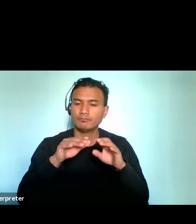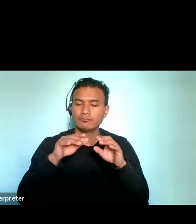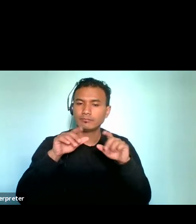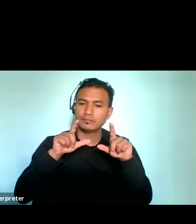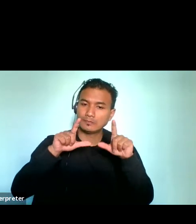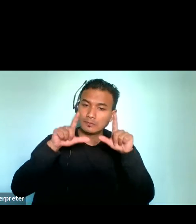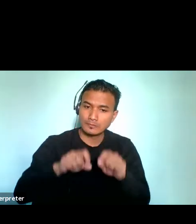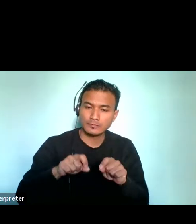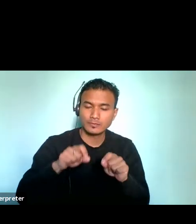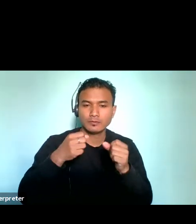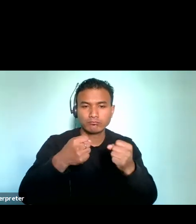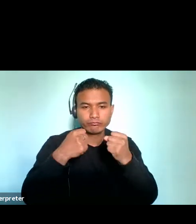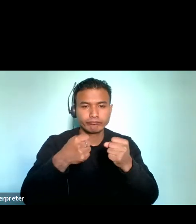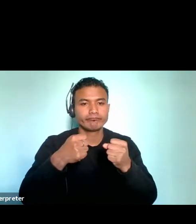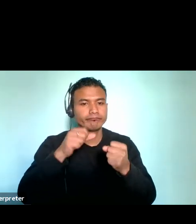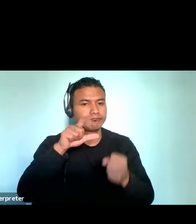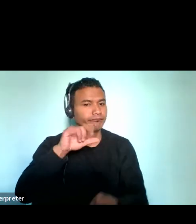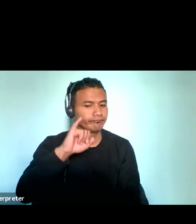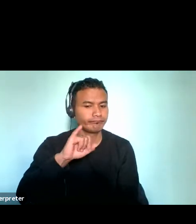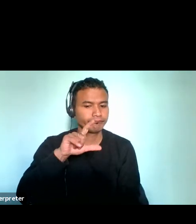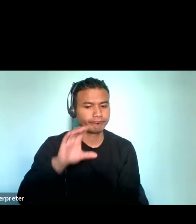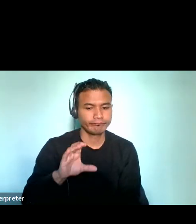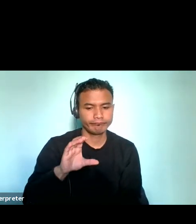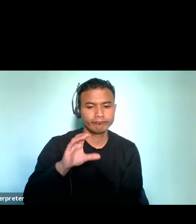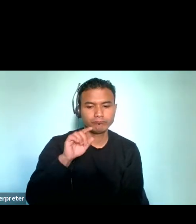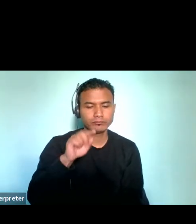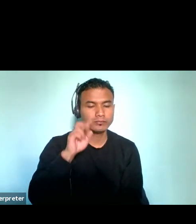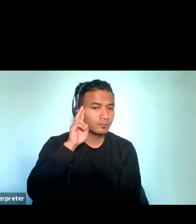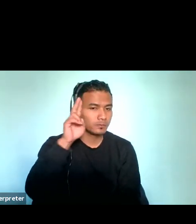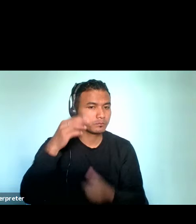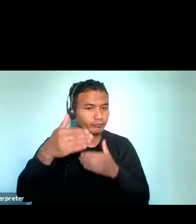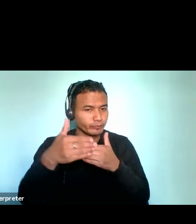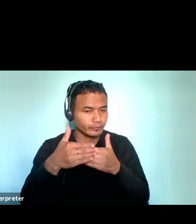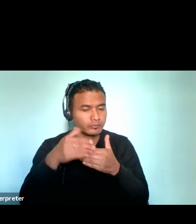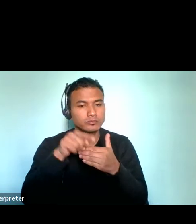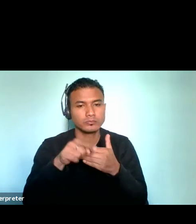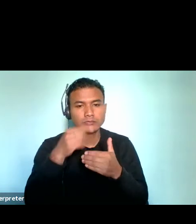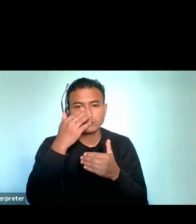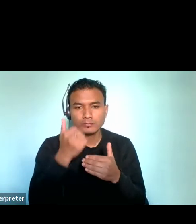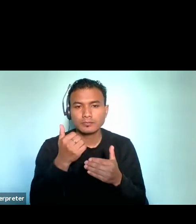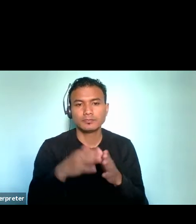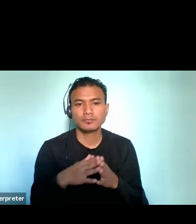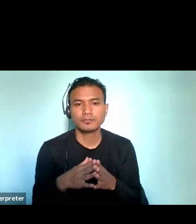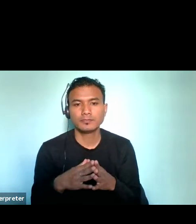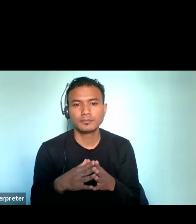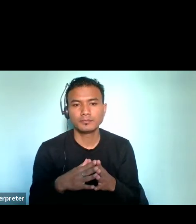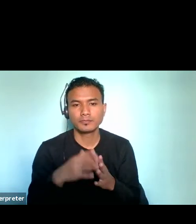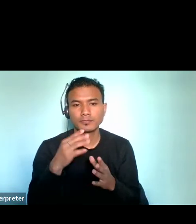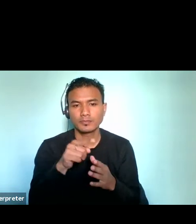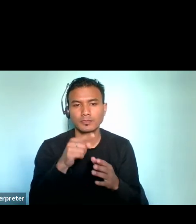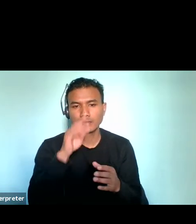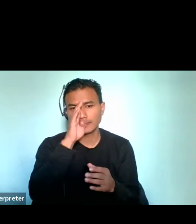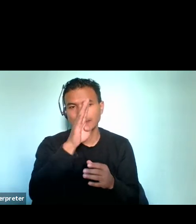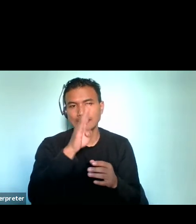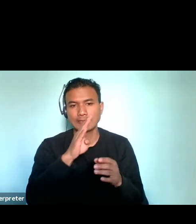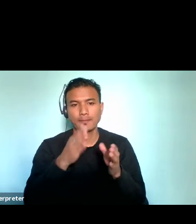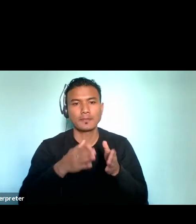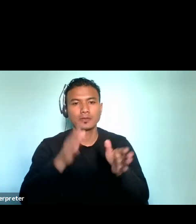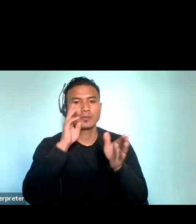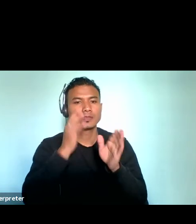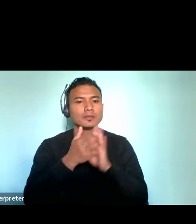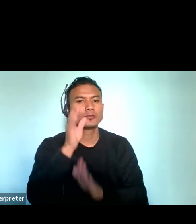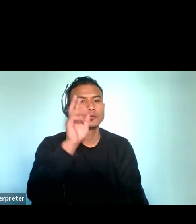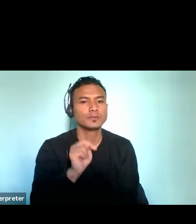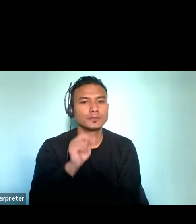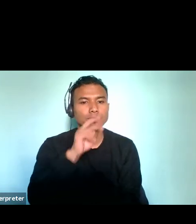become the strength of the ILC in the near future. And perhaps we are in the right direction. And I just want